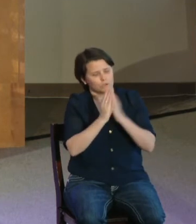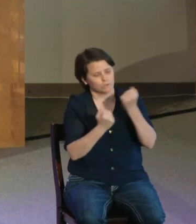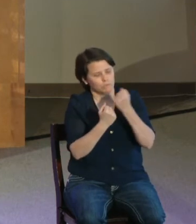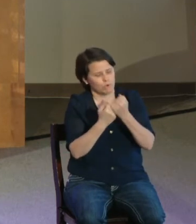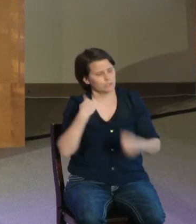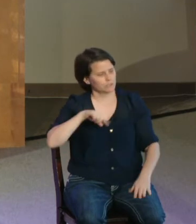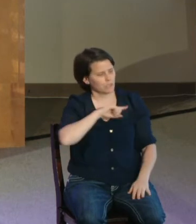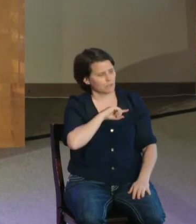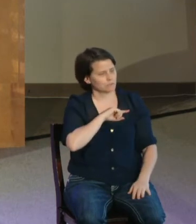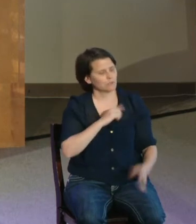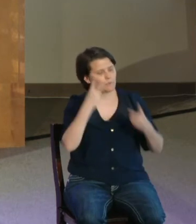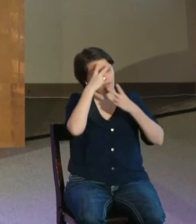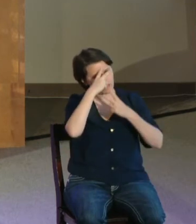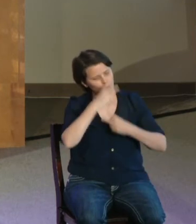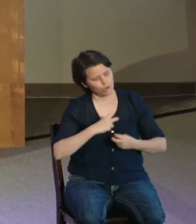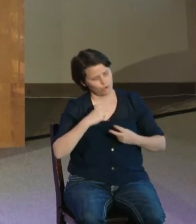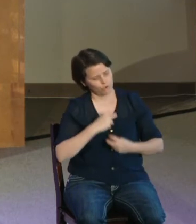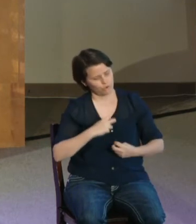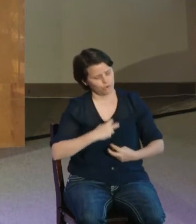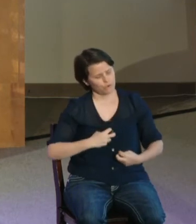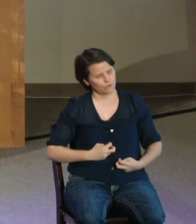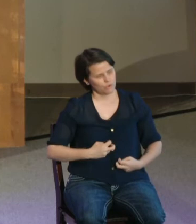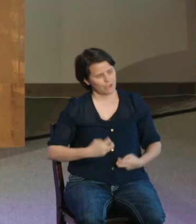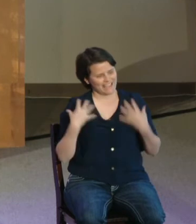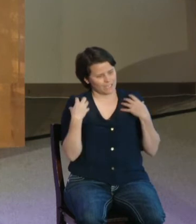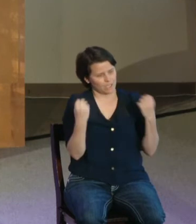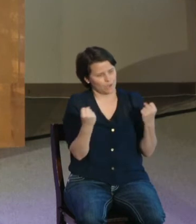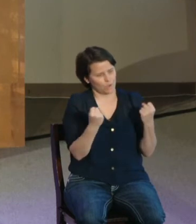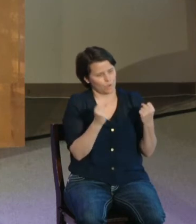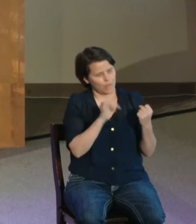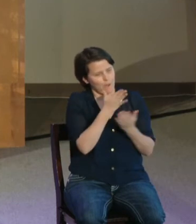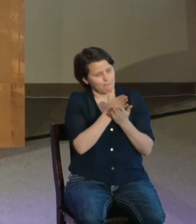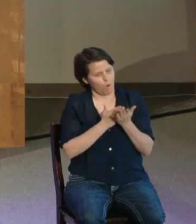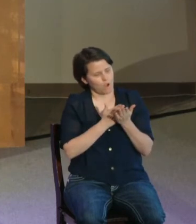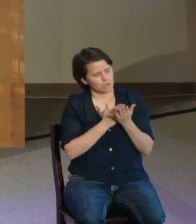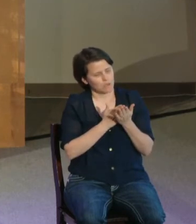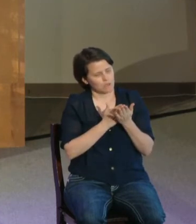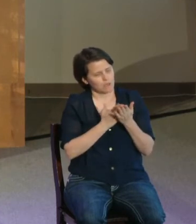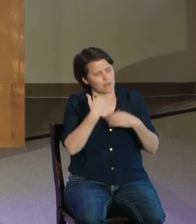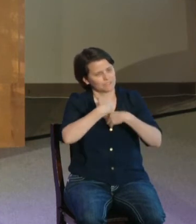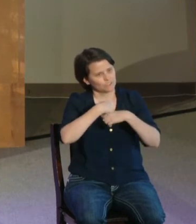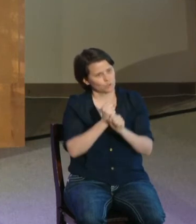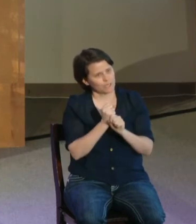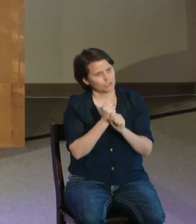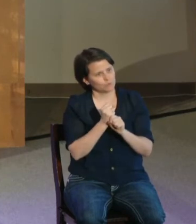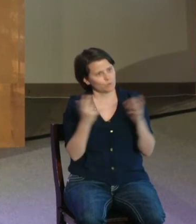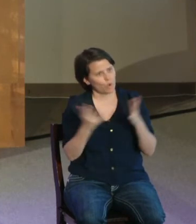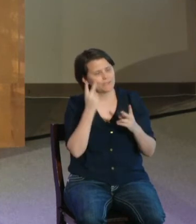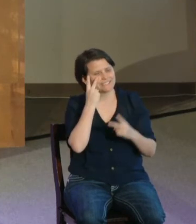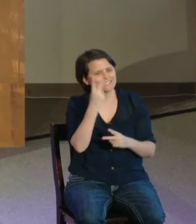look within ourselves to heal the part of us that is in creation with what we see and what